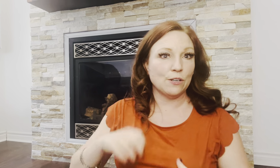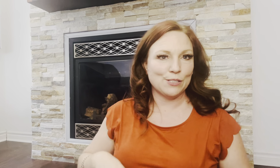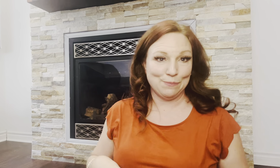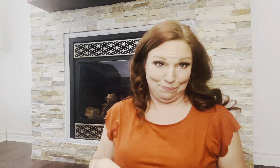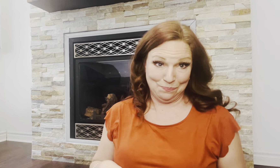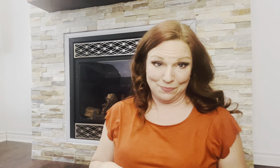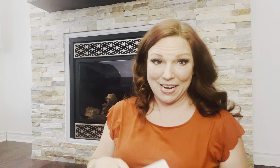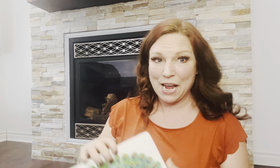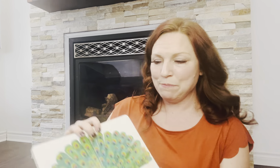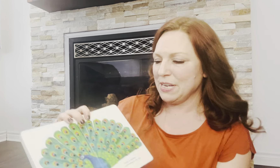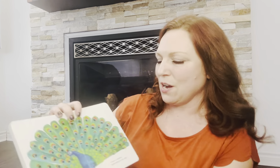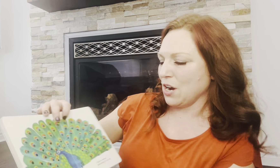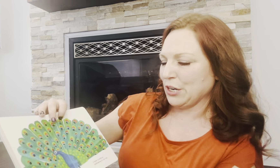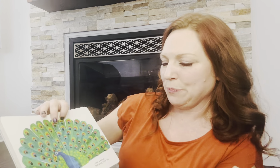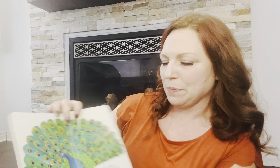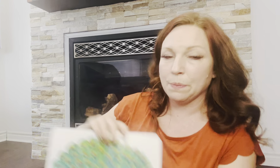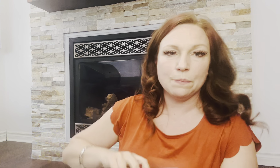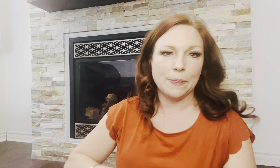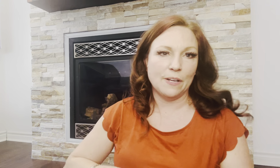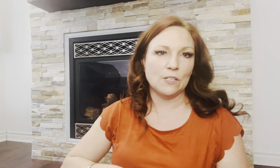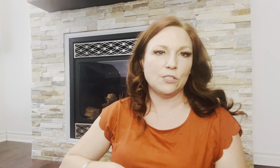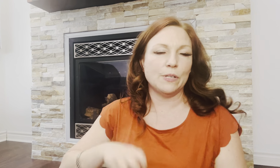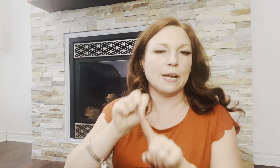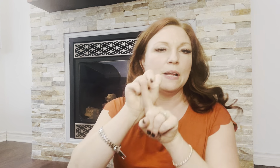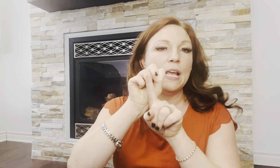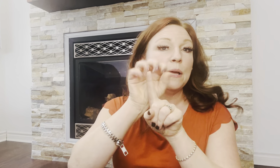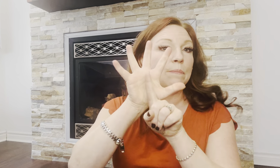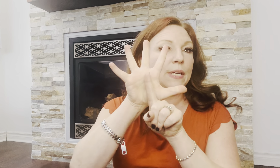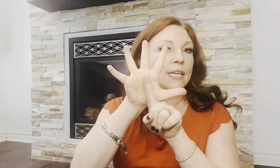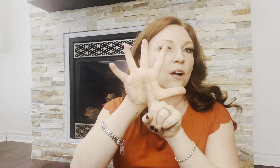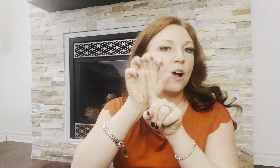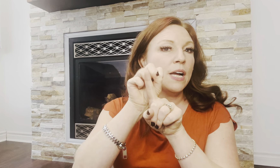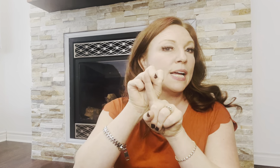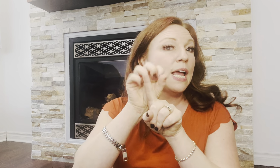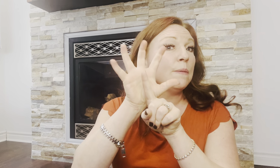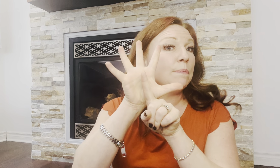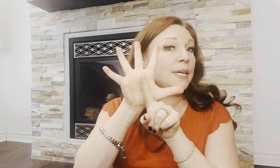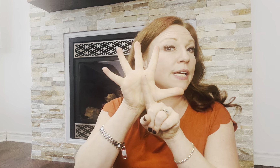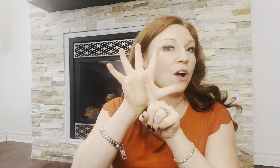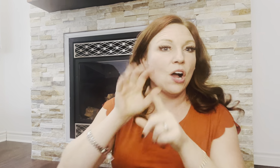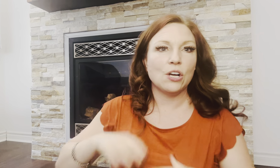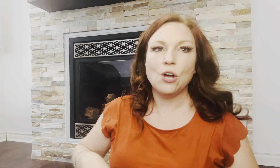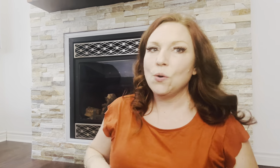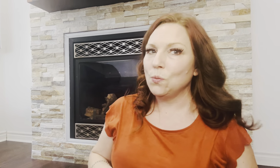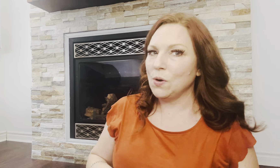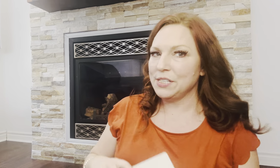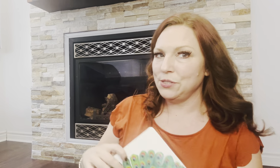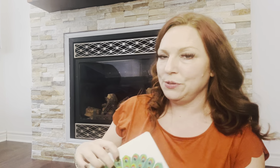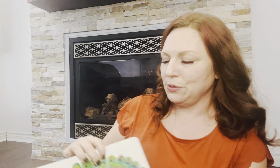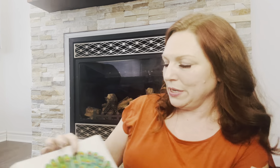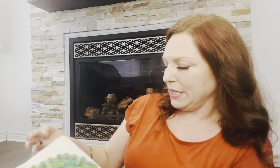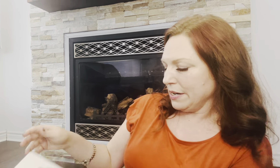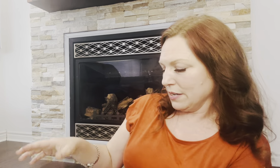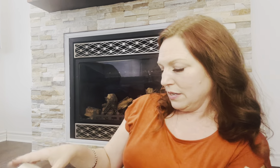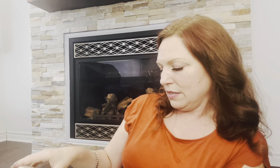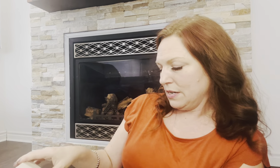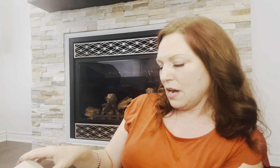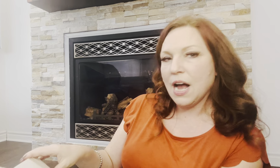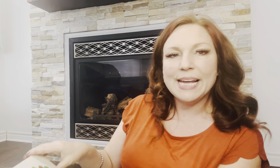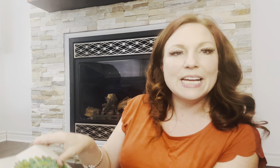feathers. Okay, peacock. Here, let's do it again. Peacock, what do you hear? I hear